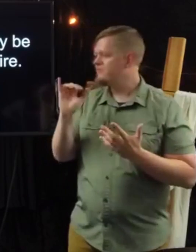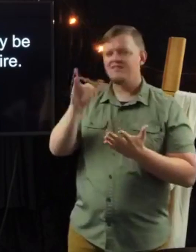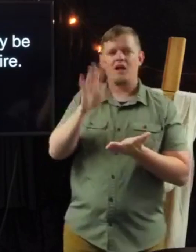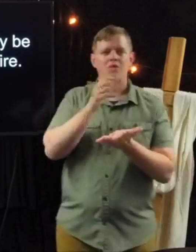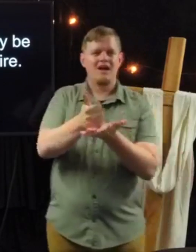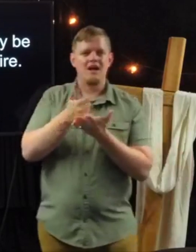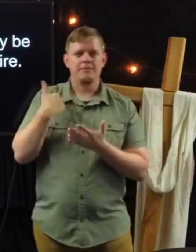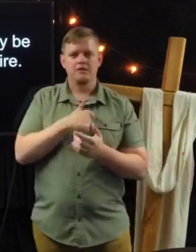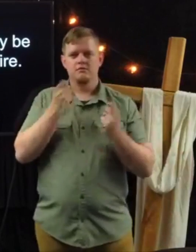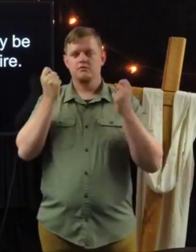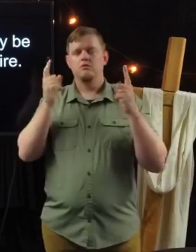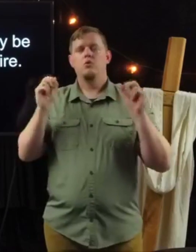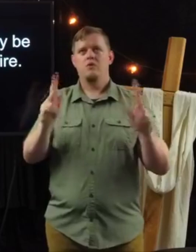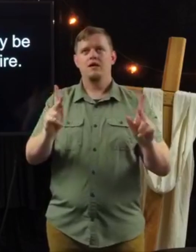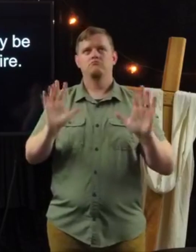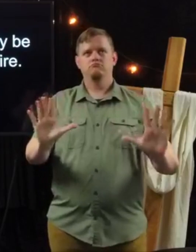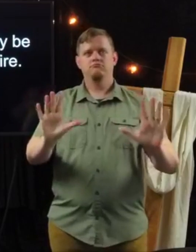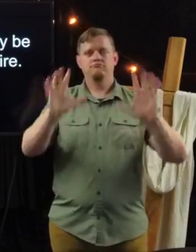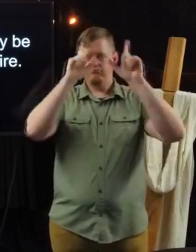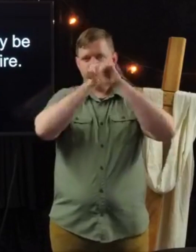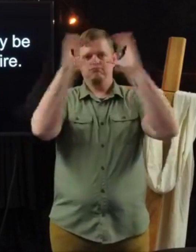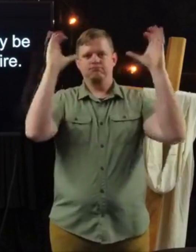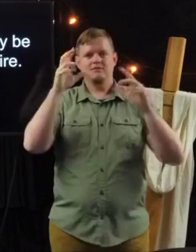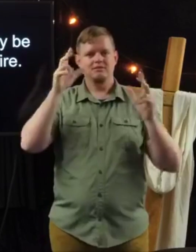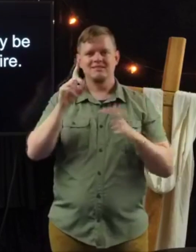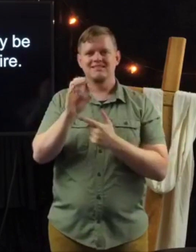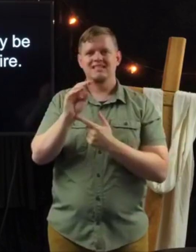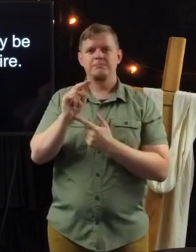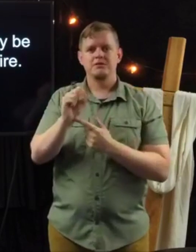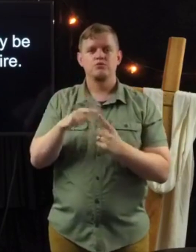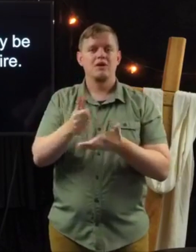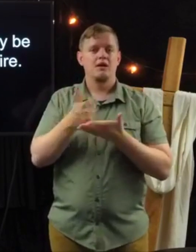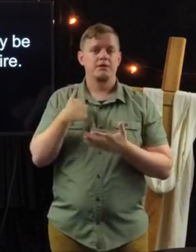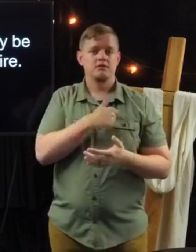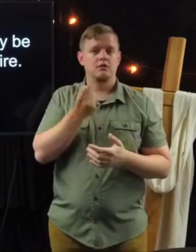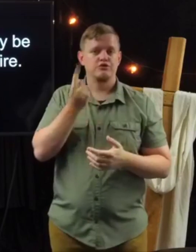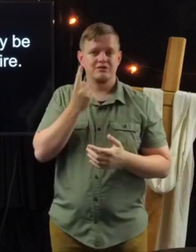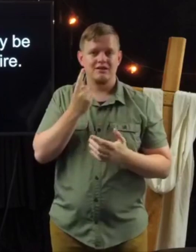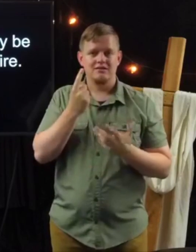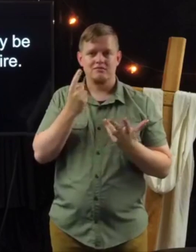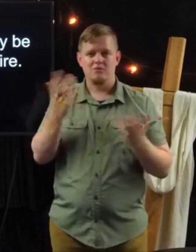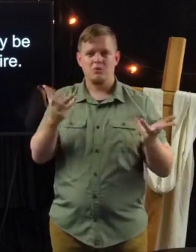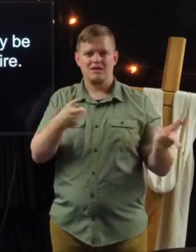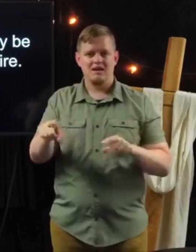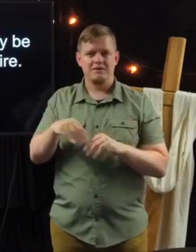So, that just helps us to understand, okay, I get a big picture of what it means, what demons are, to give a